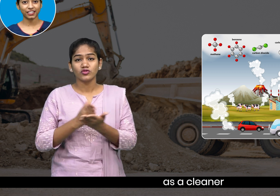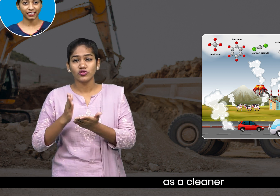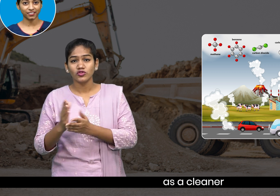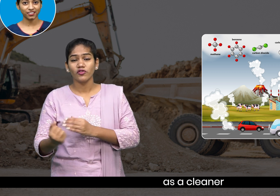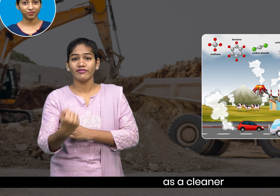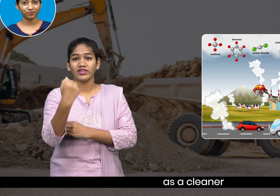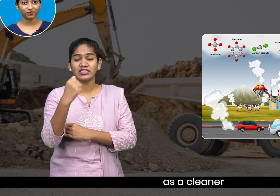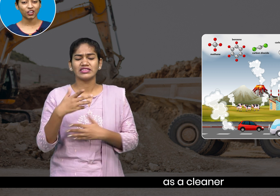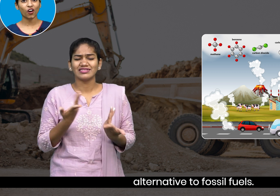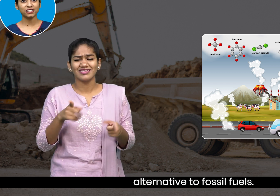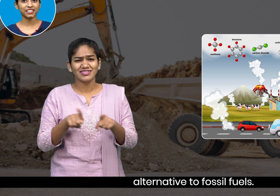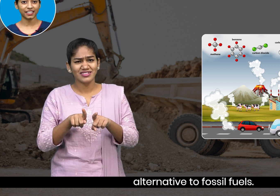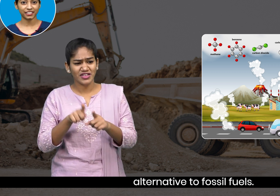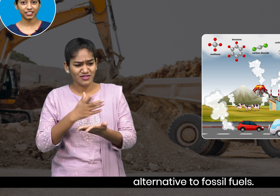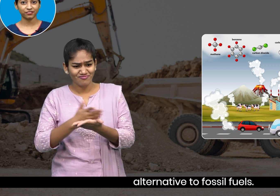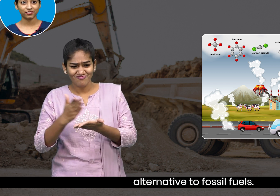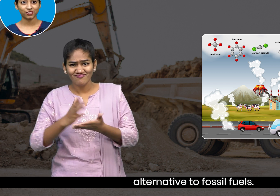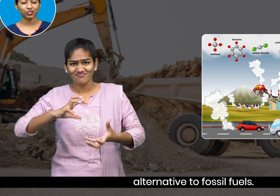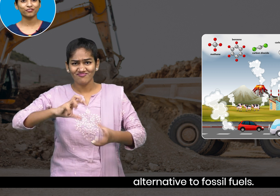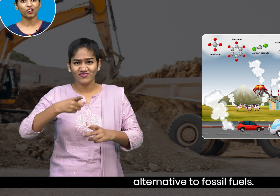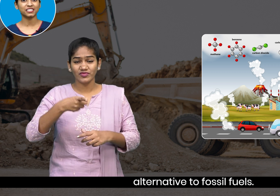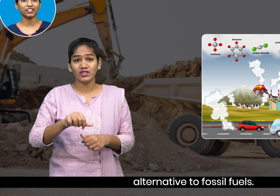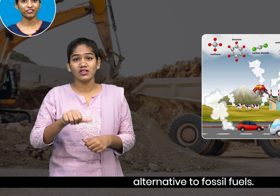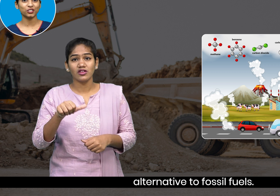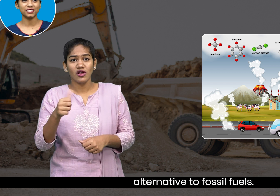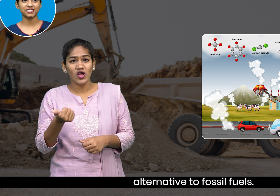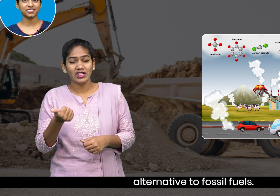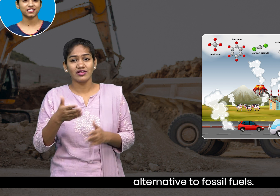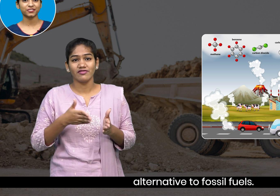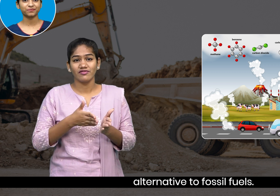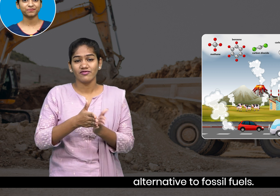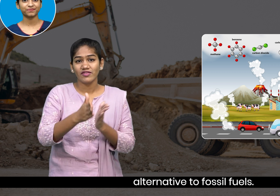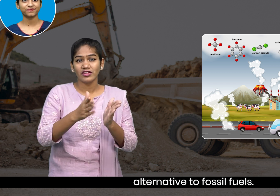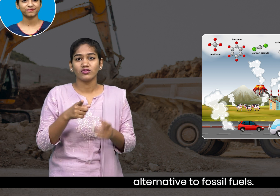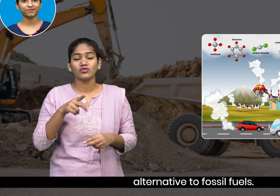as a cleaner alternative to fossil fuels.